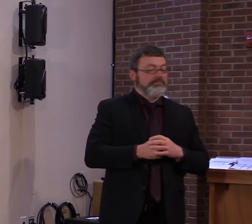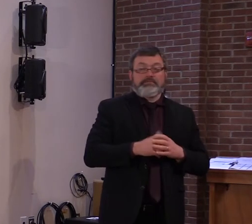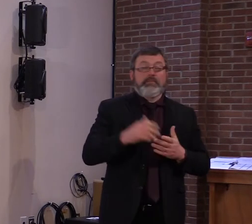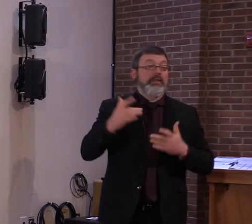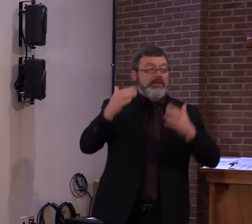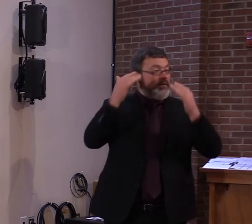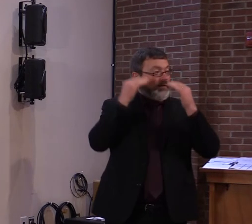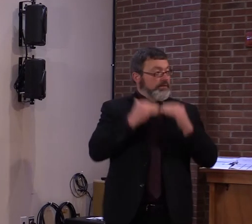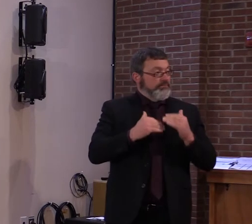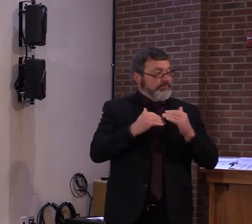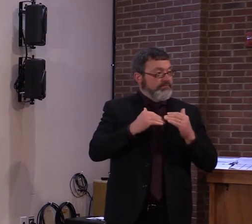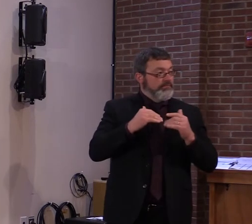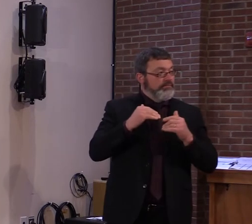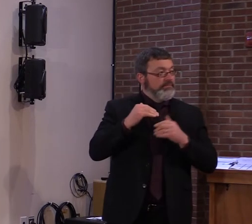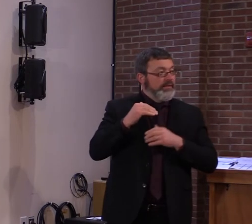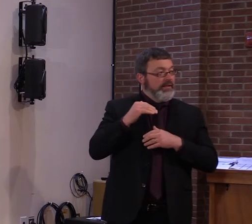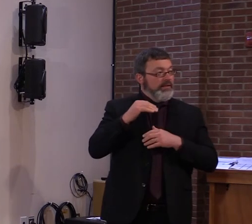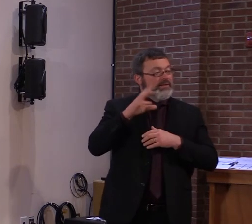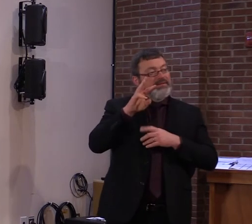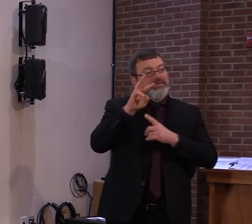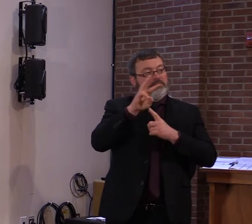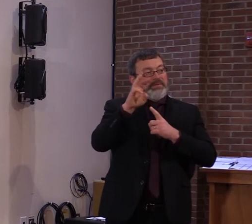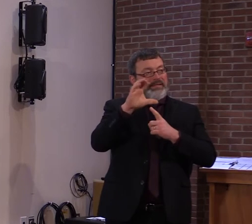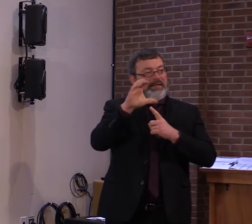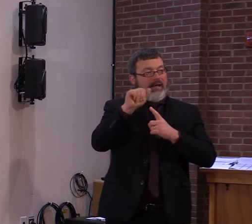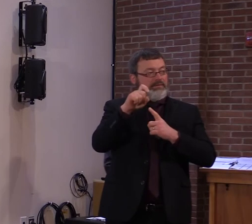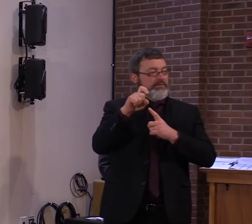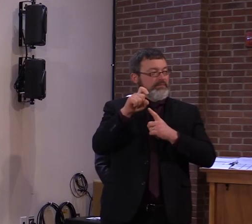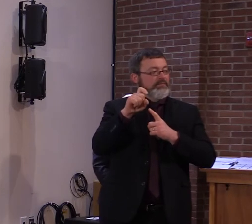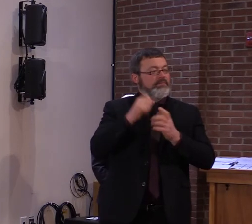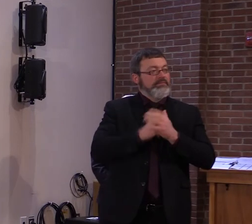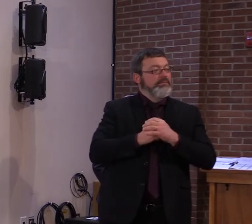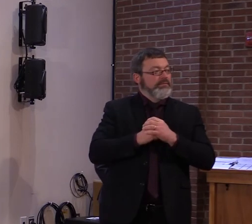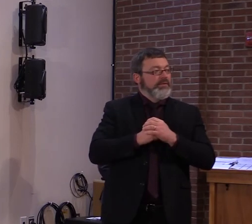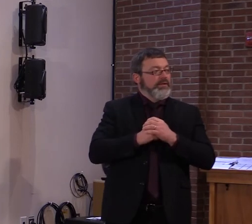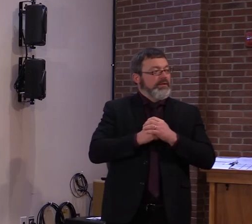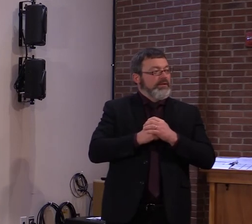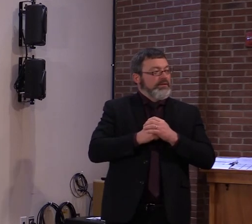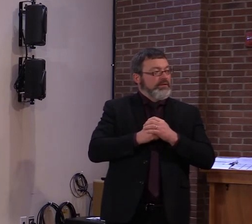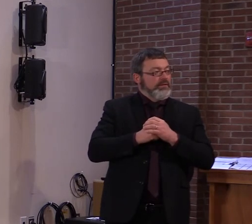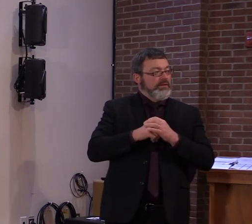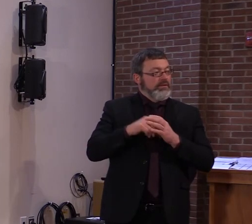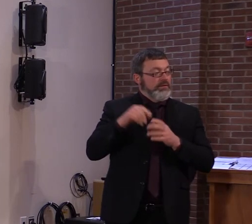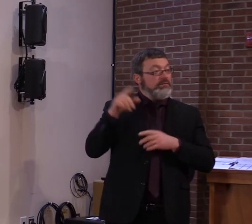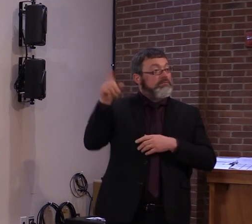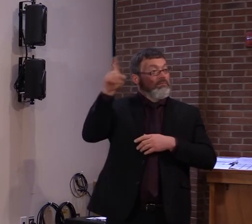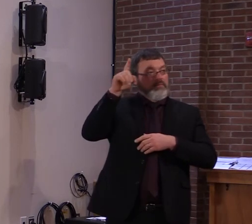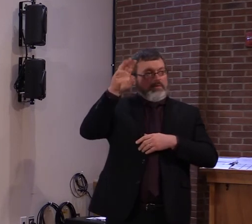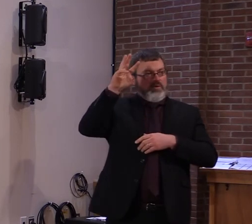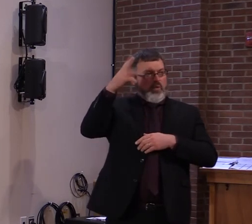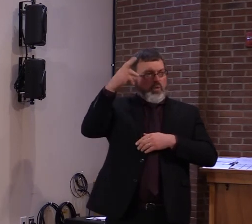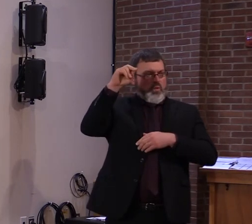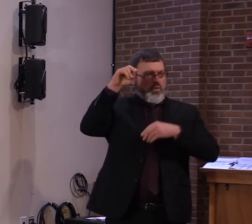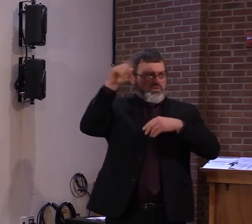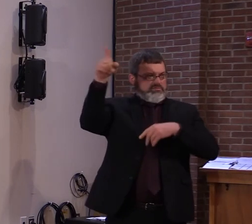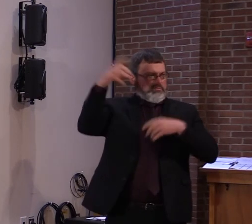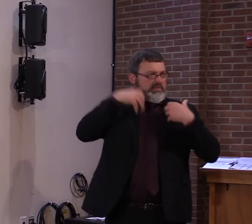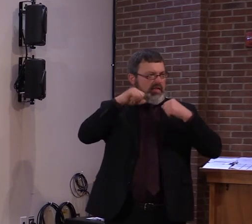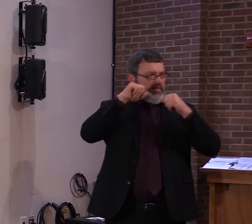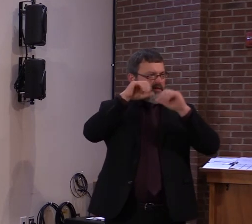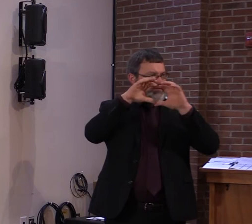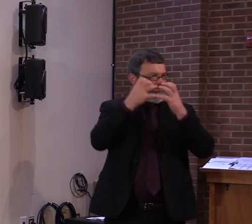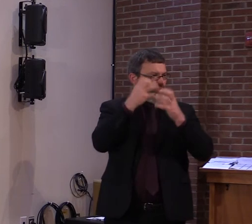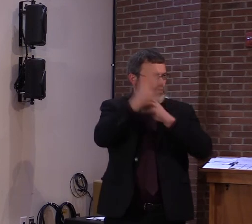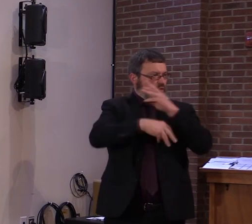I got the one. I'll take that. All right, we're going to move to Avery at WCAX. Dr. Levine, the World Health Organization panel, a panel of the World Health Organization, just recommended that remdesivir not be used to